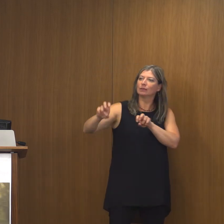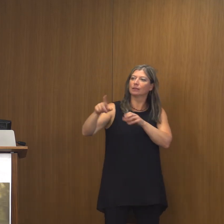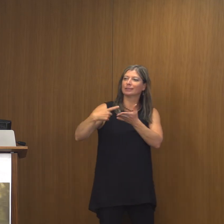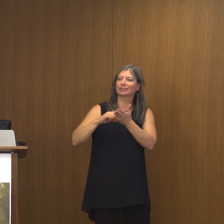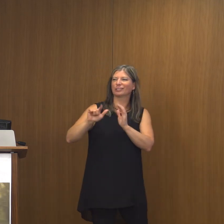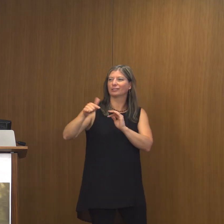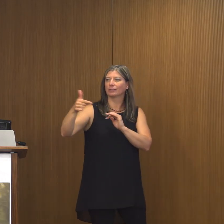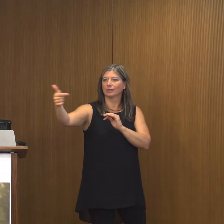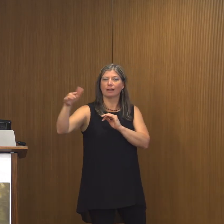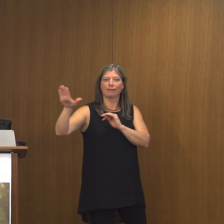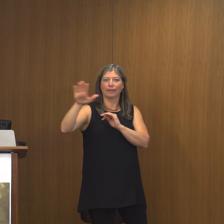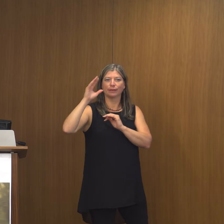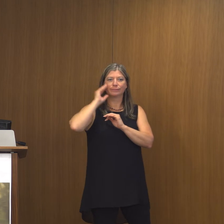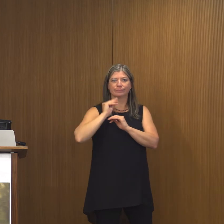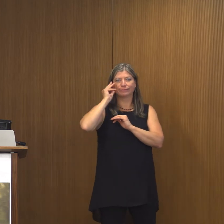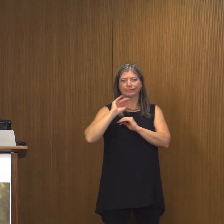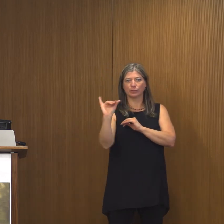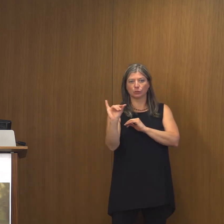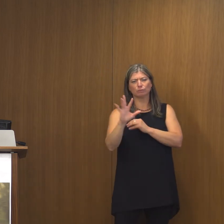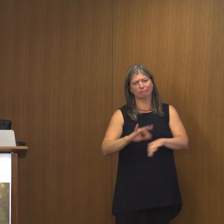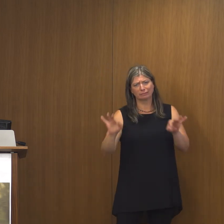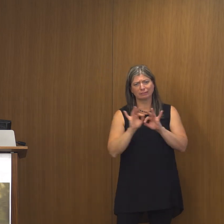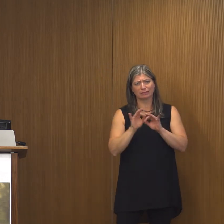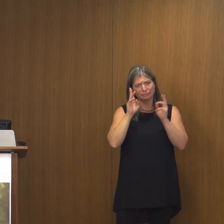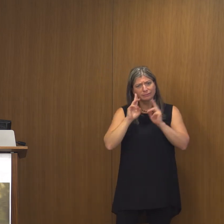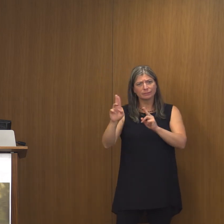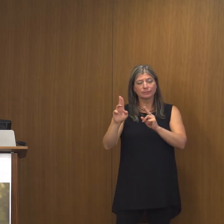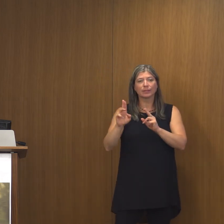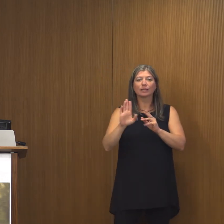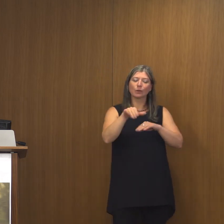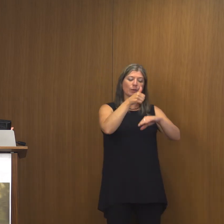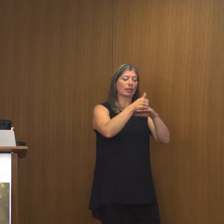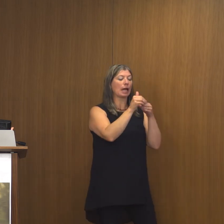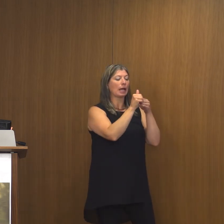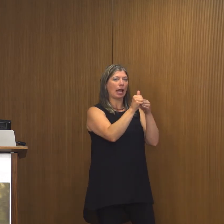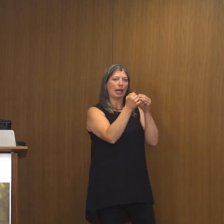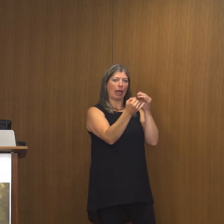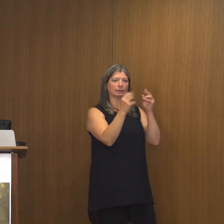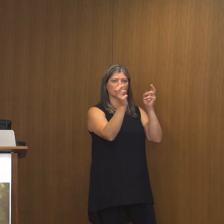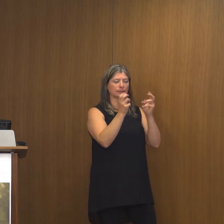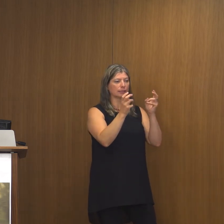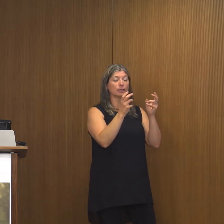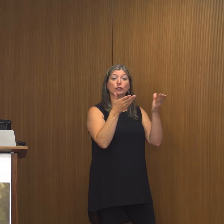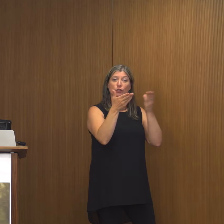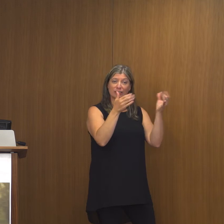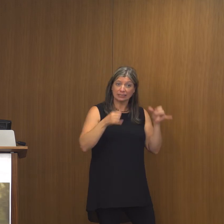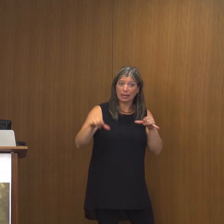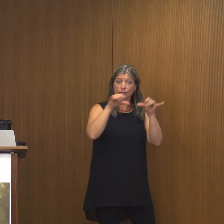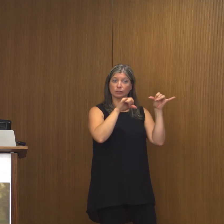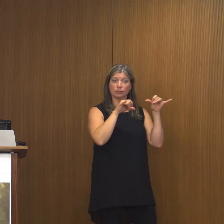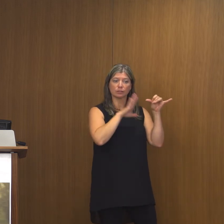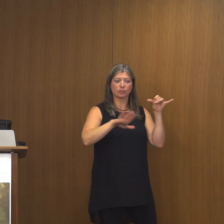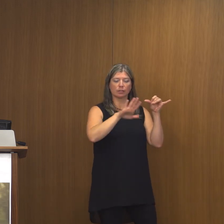well. So we wanted to make sure that guidelines and standards of services are taking into